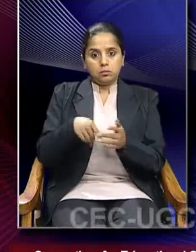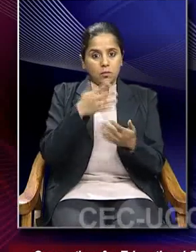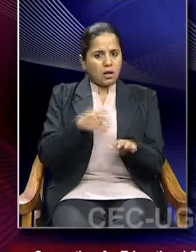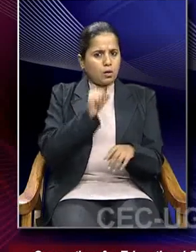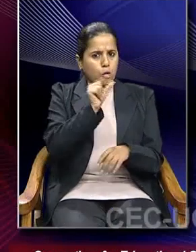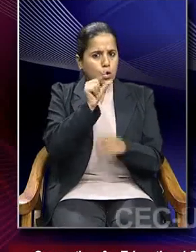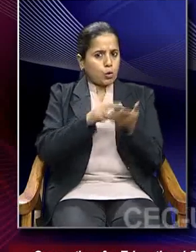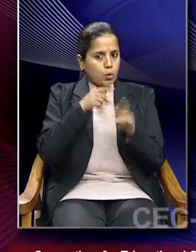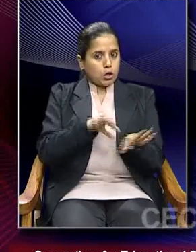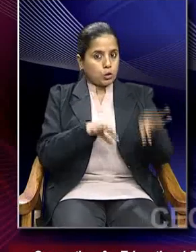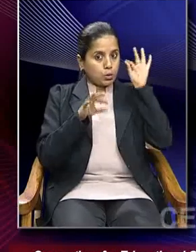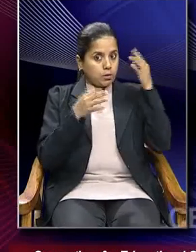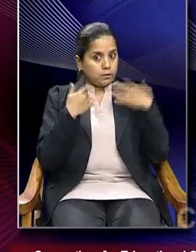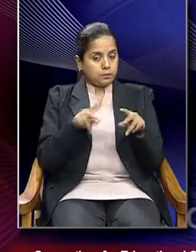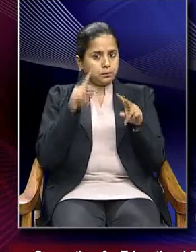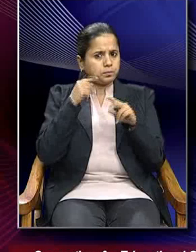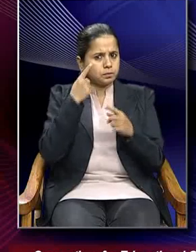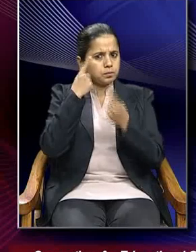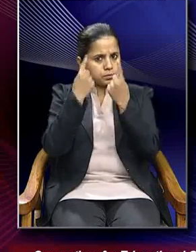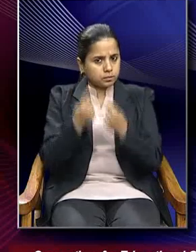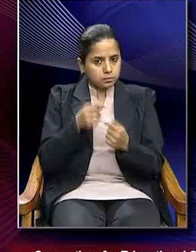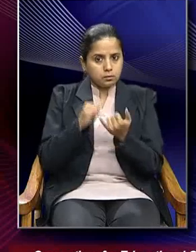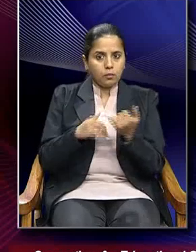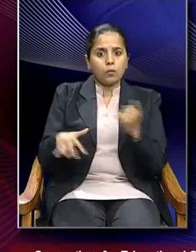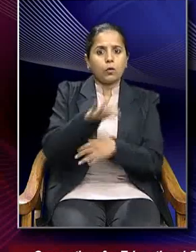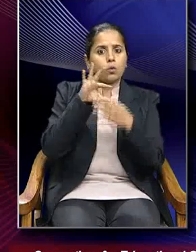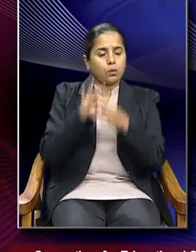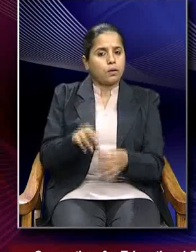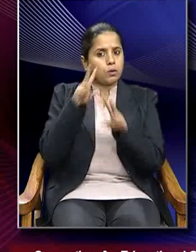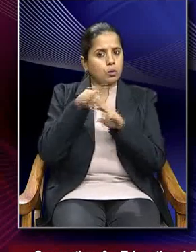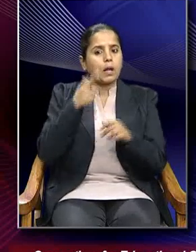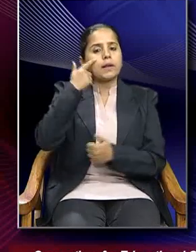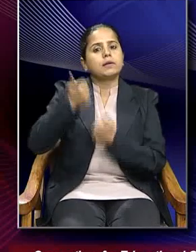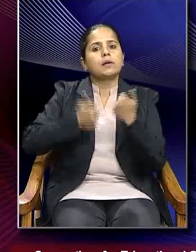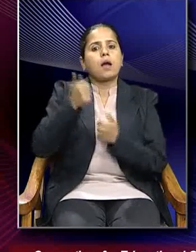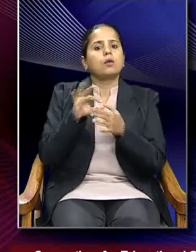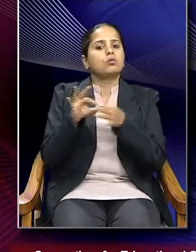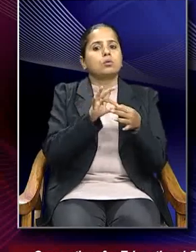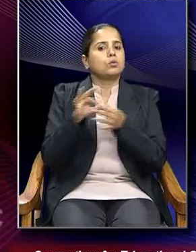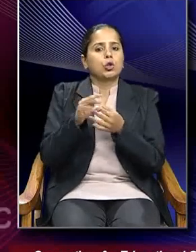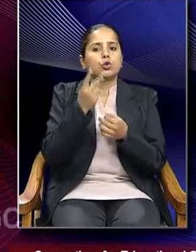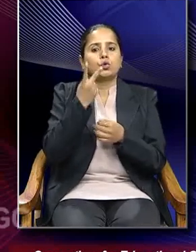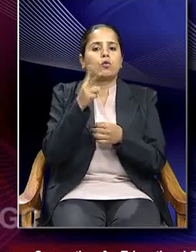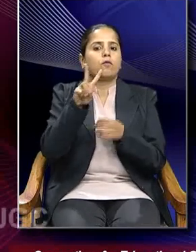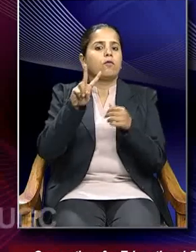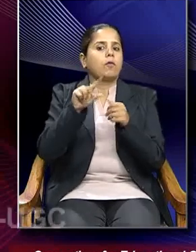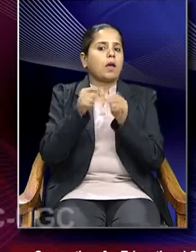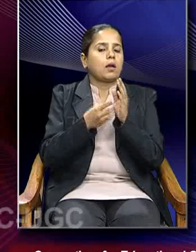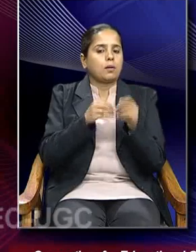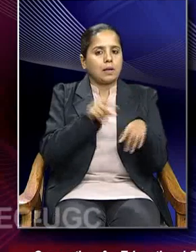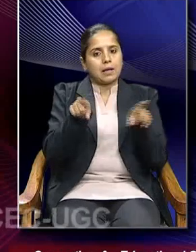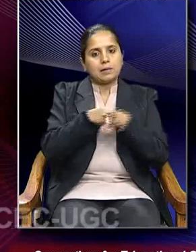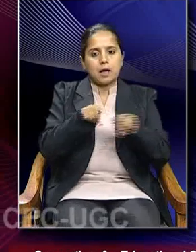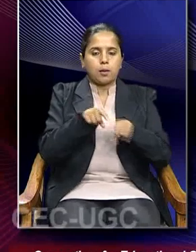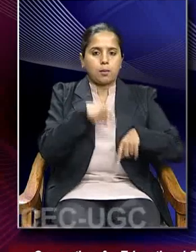is being studied, sociological research aims to test relationship between two variables, say caste and